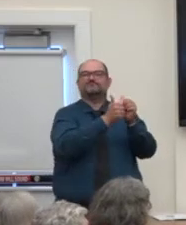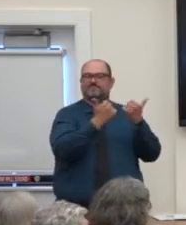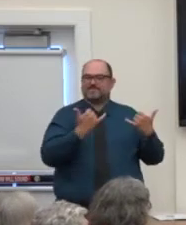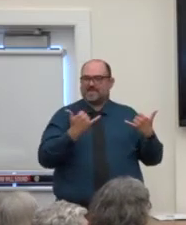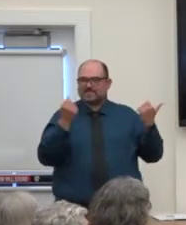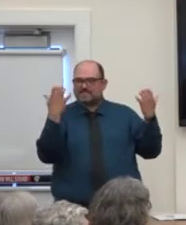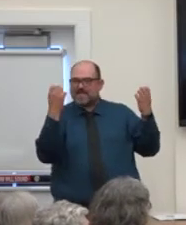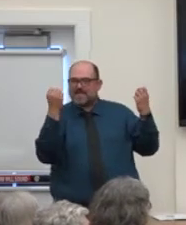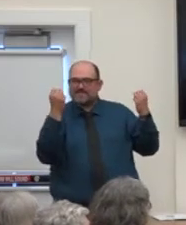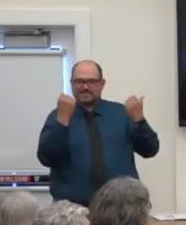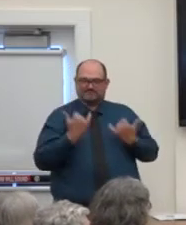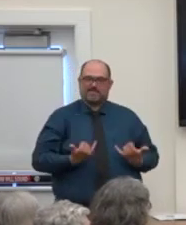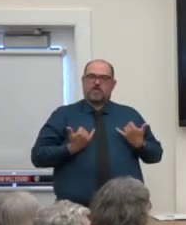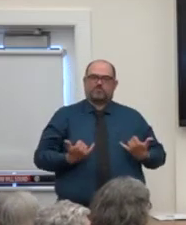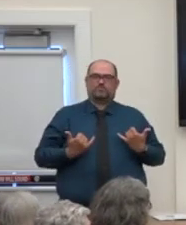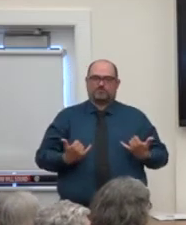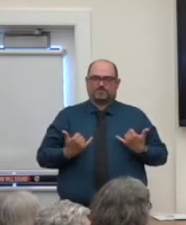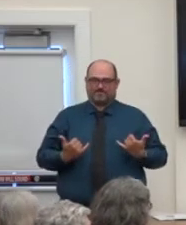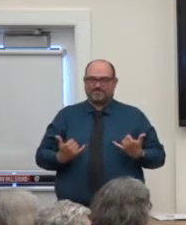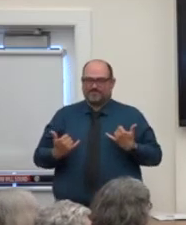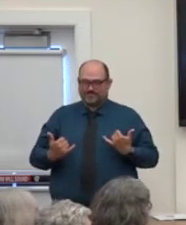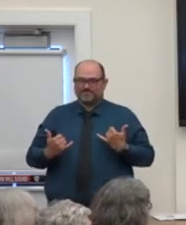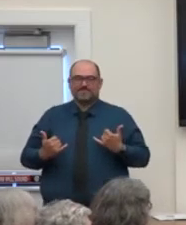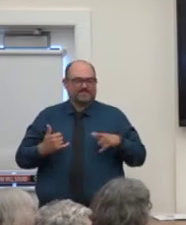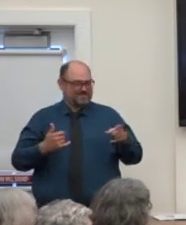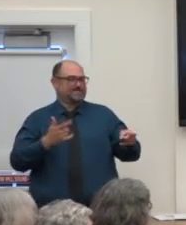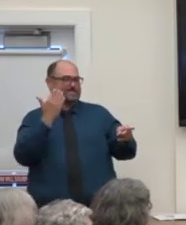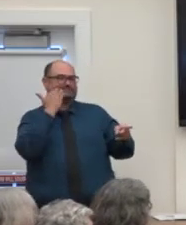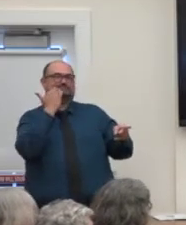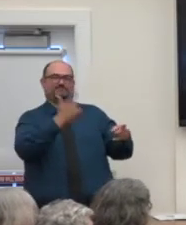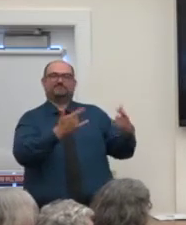Or signs where you could see that they had come